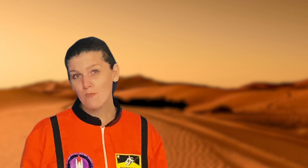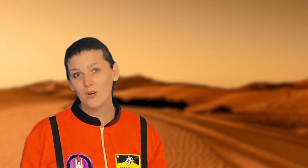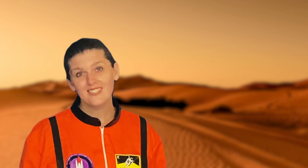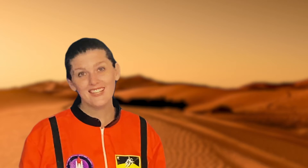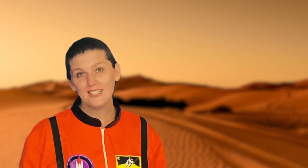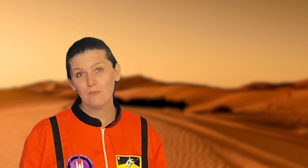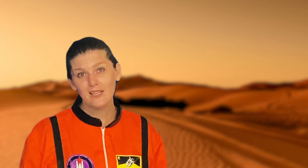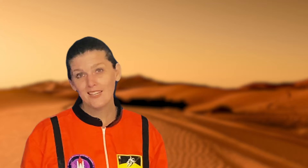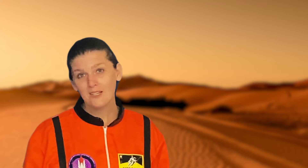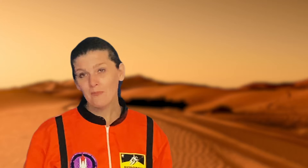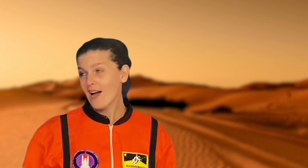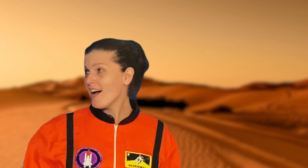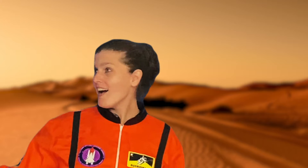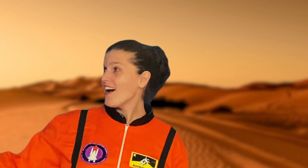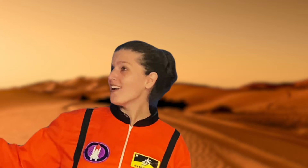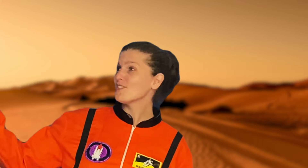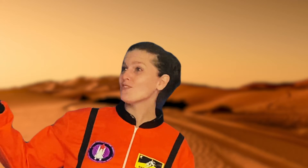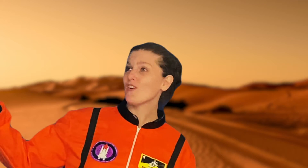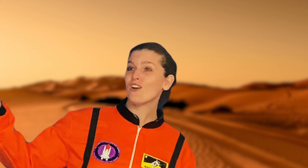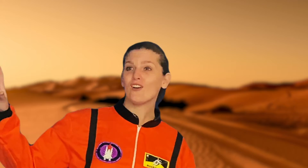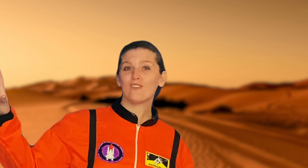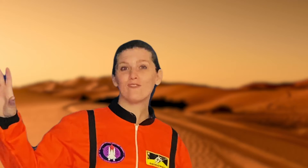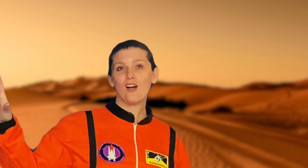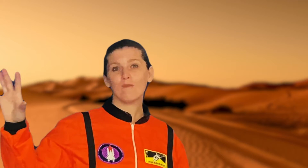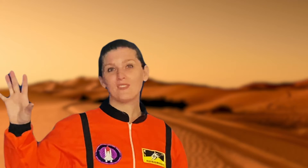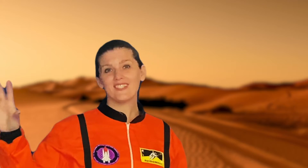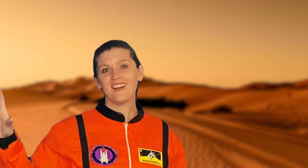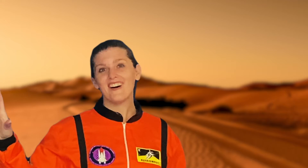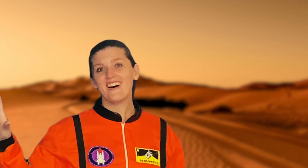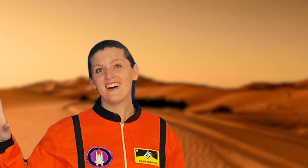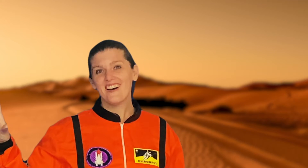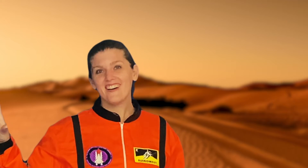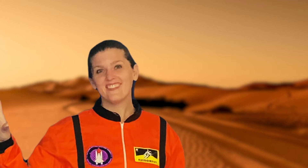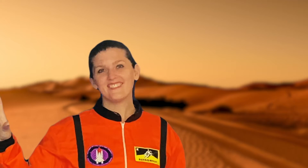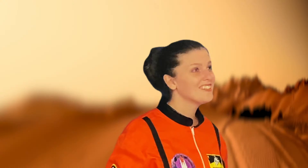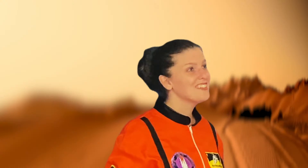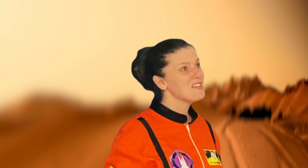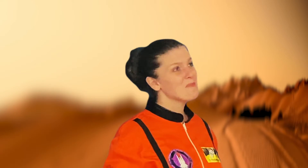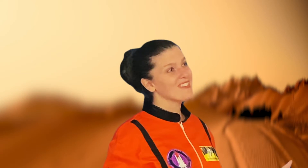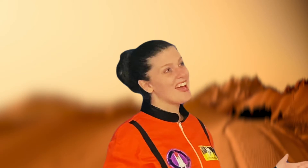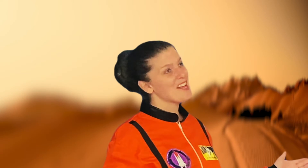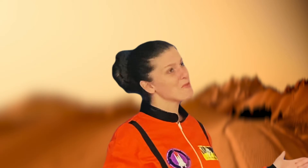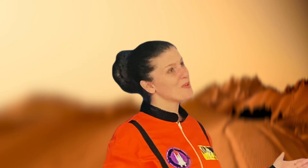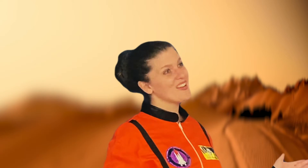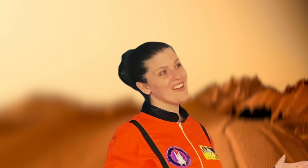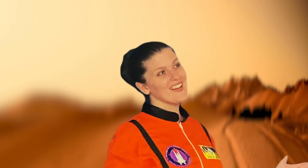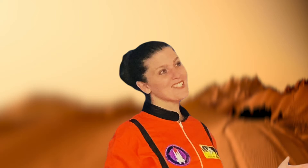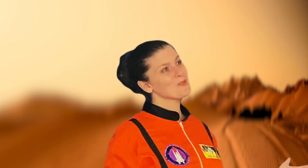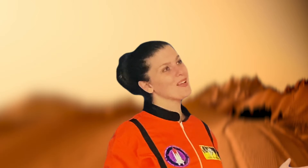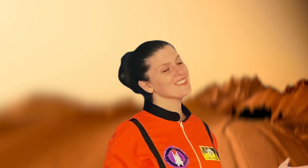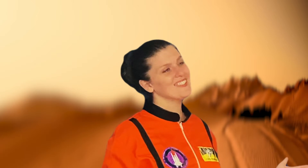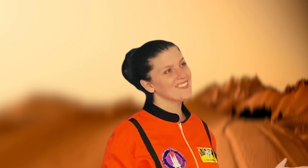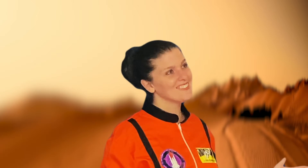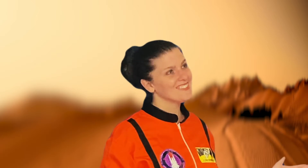48.6 million miles further from the sun. That'll be